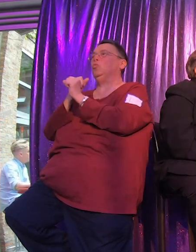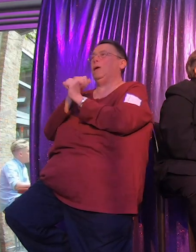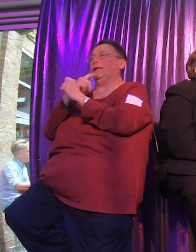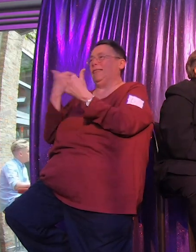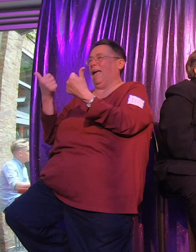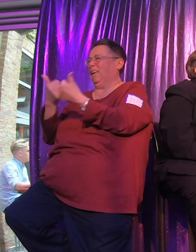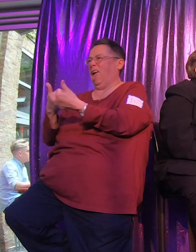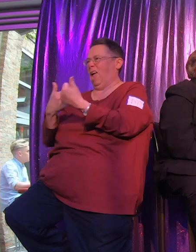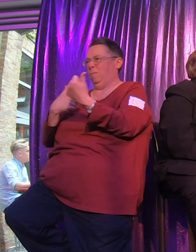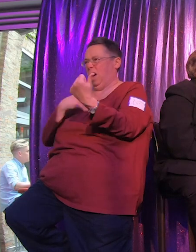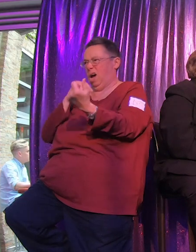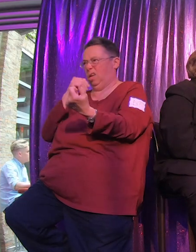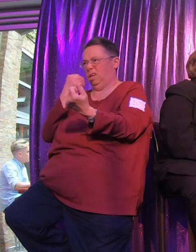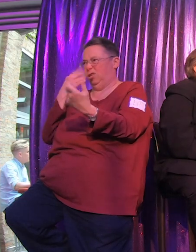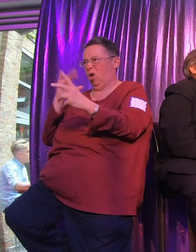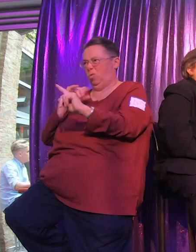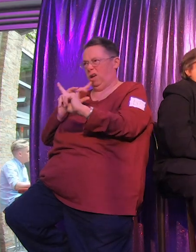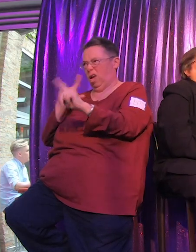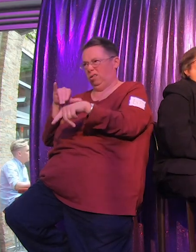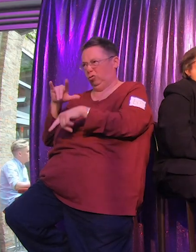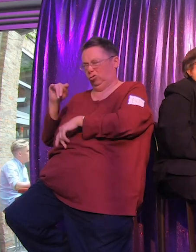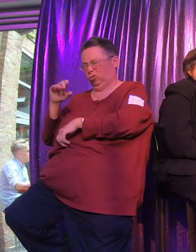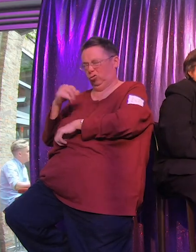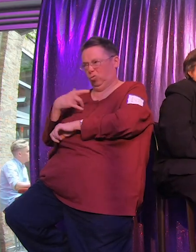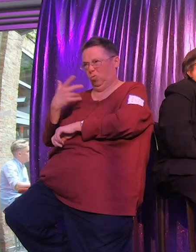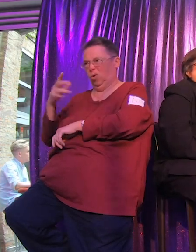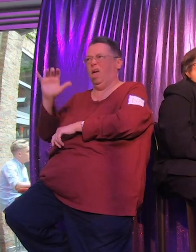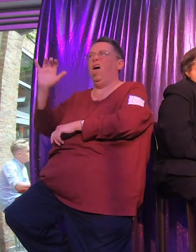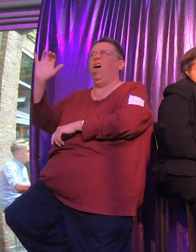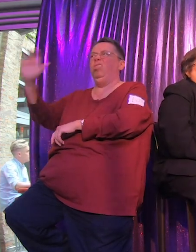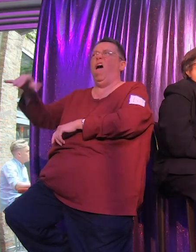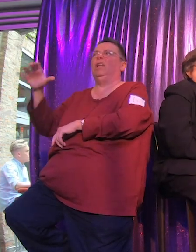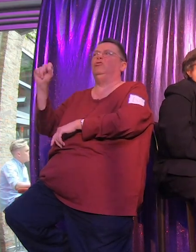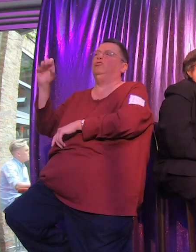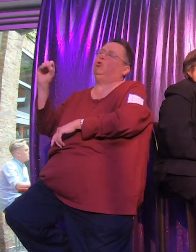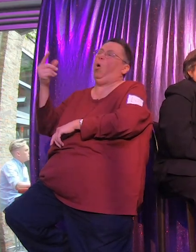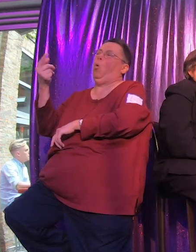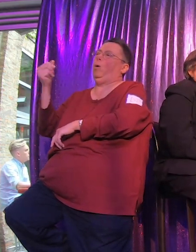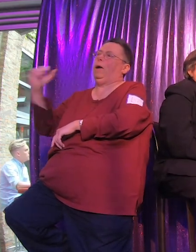game that I didn't know a lot of answers to, and That's So Gay.